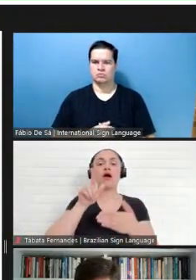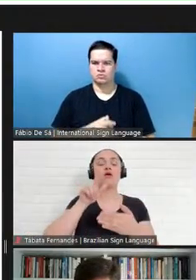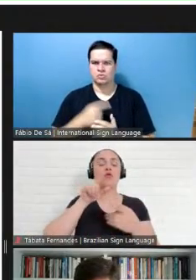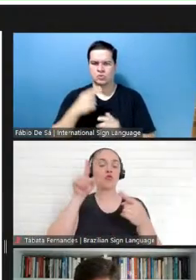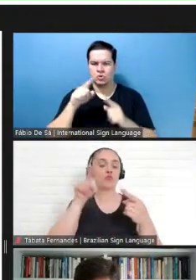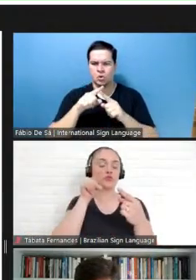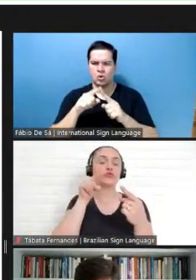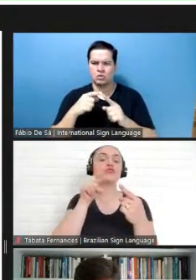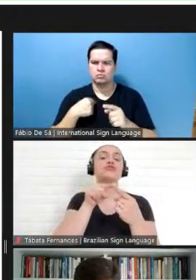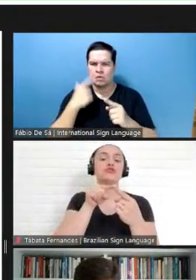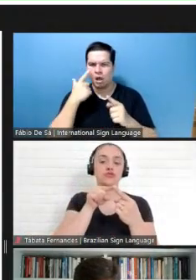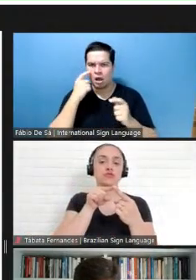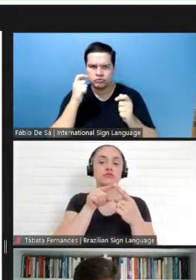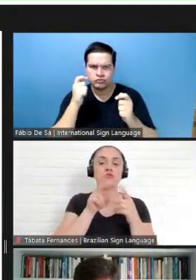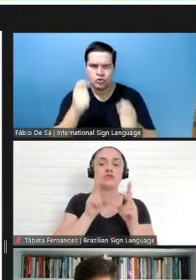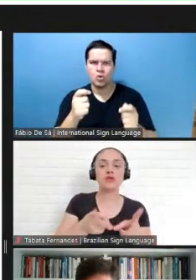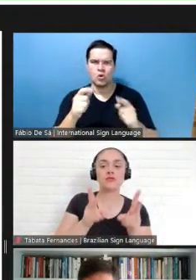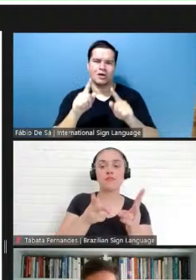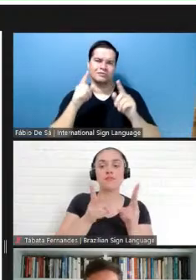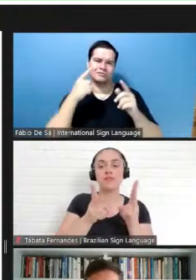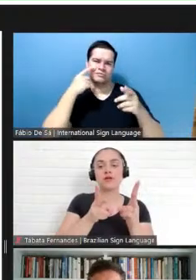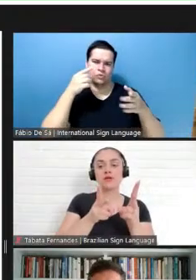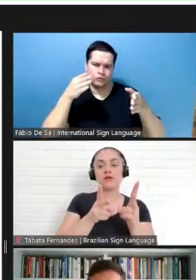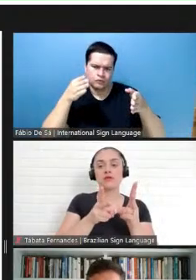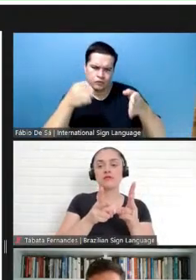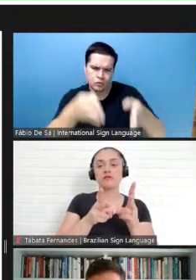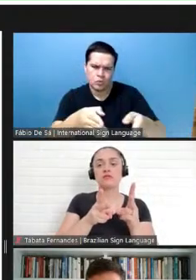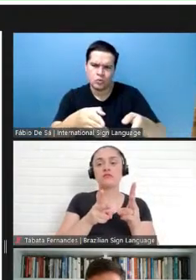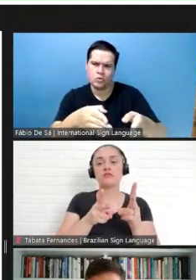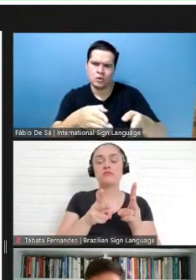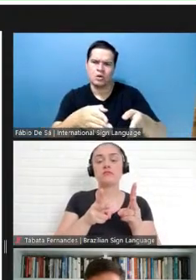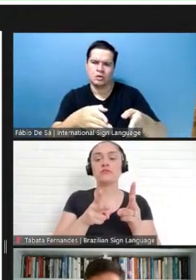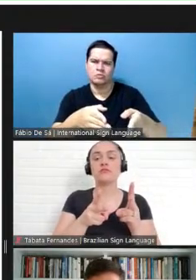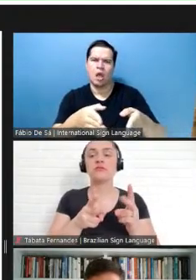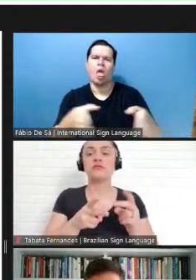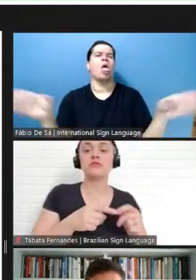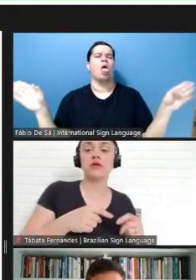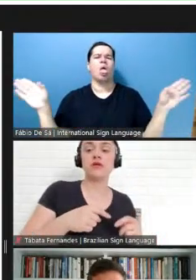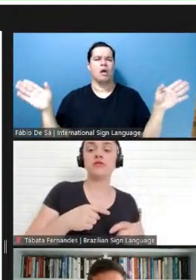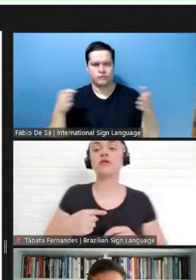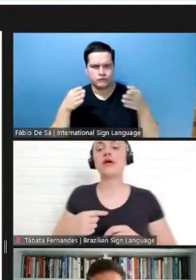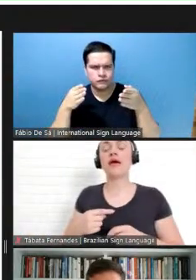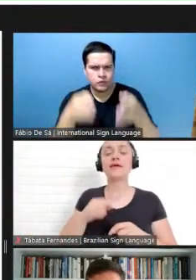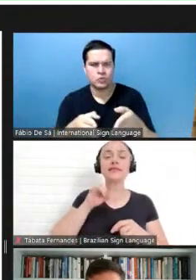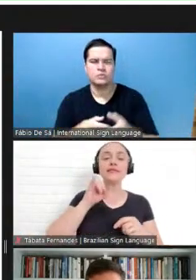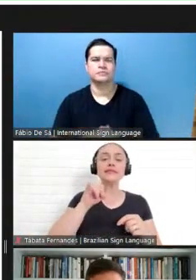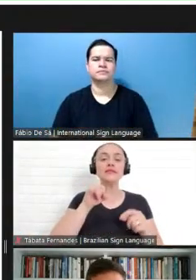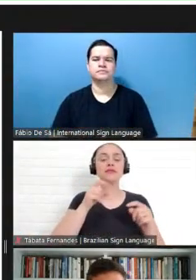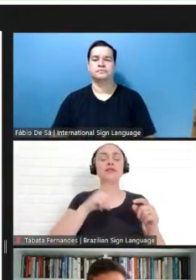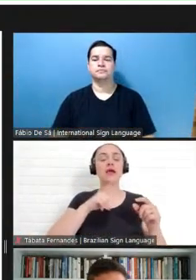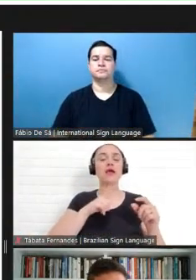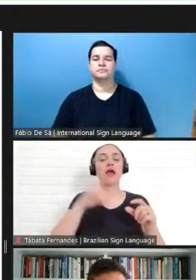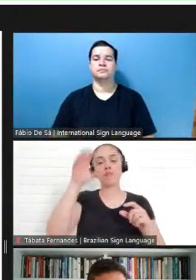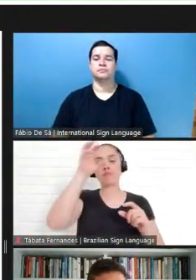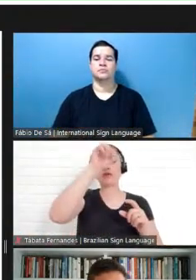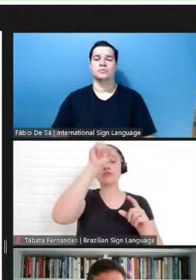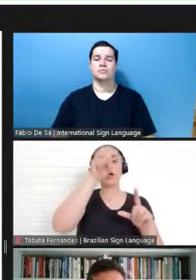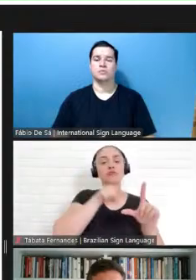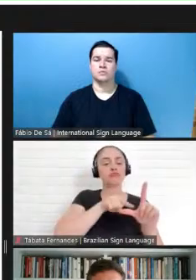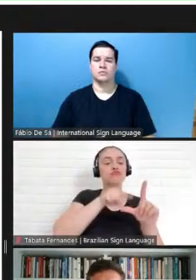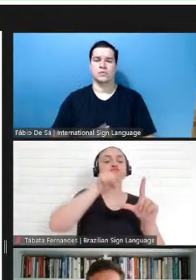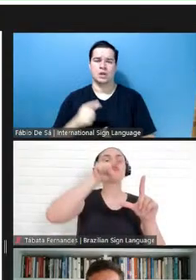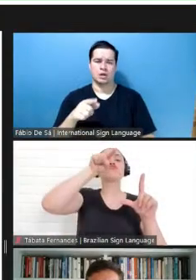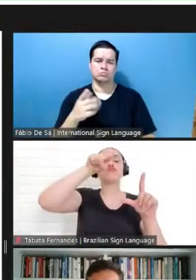your and regulating yourself through the ups and downs of learning. So self-regulation is a